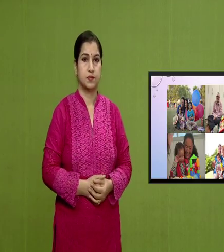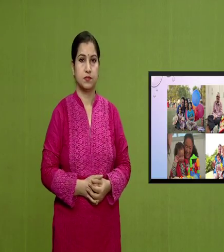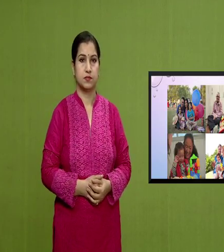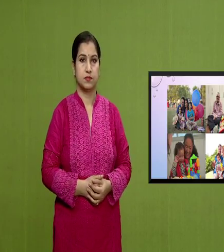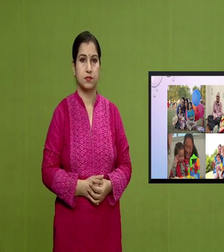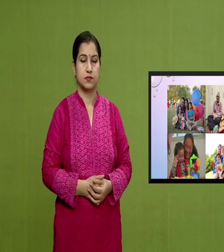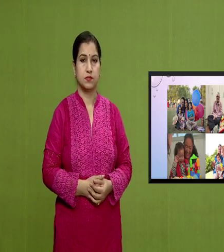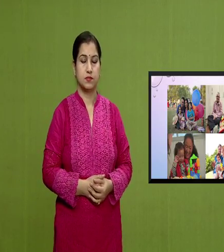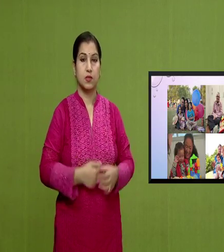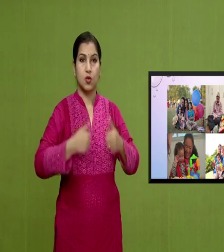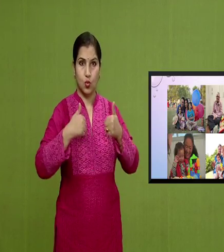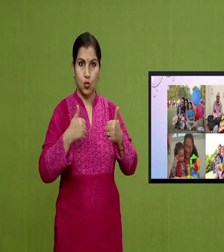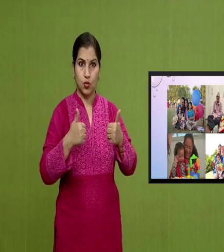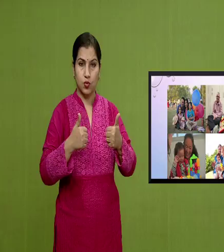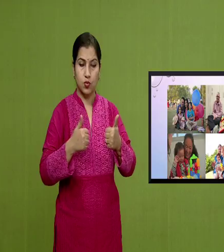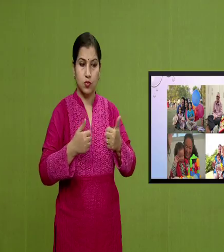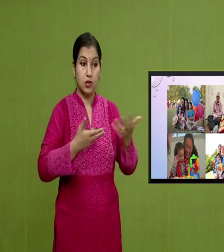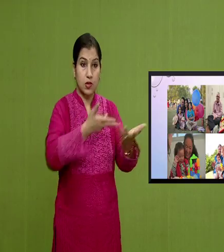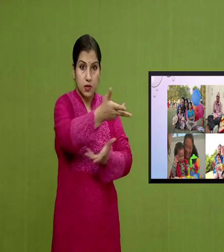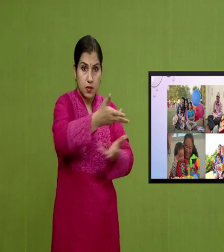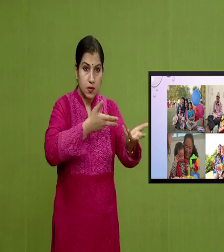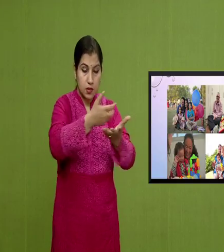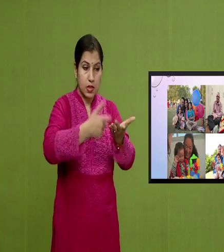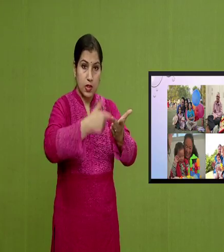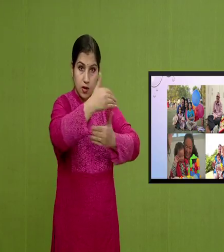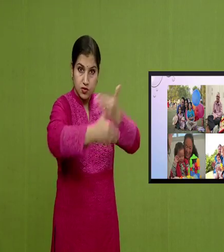A good interpersonal relationship